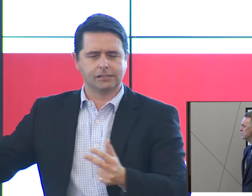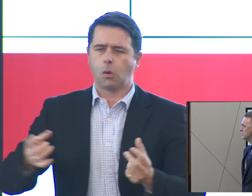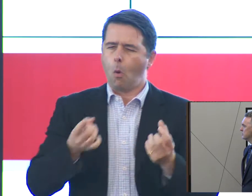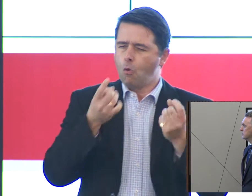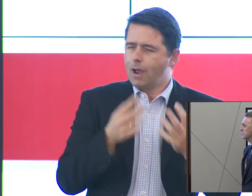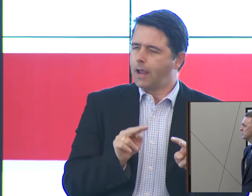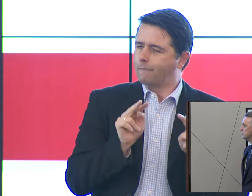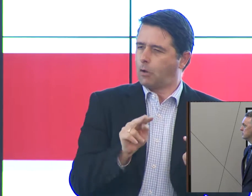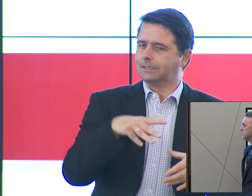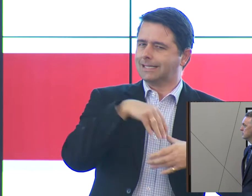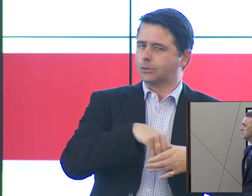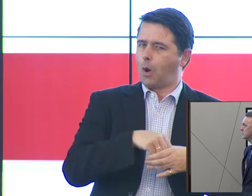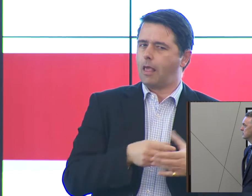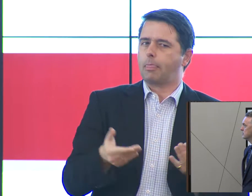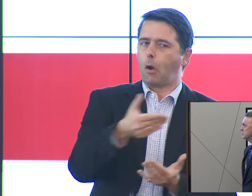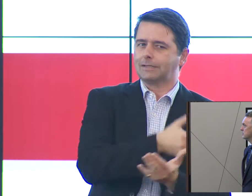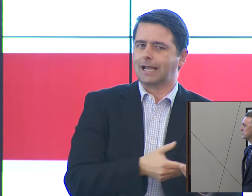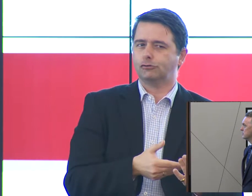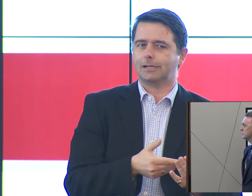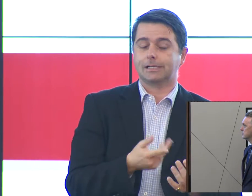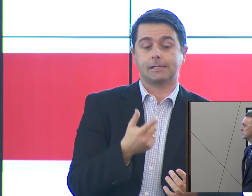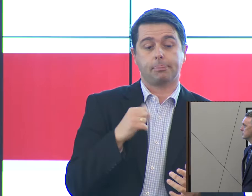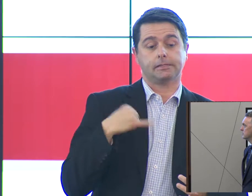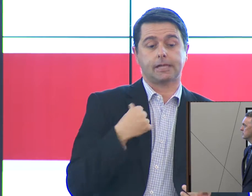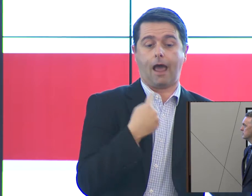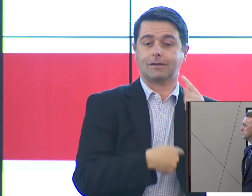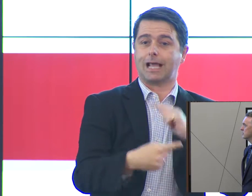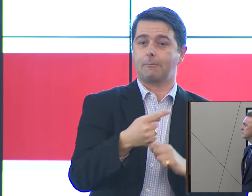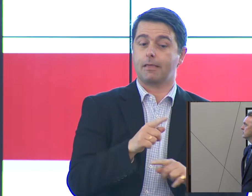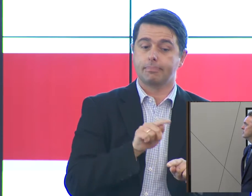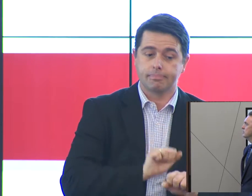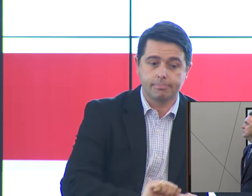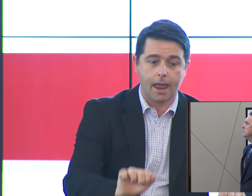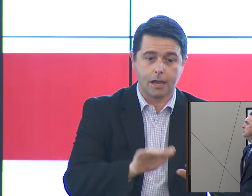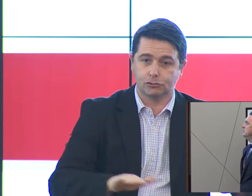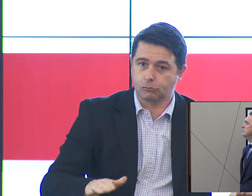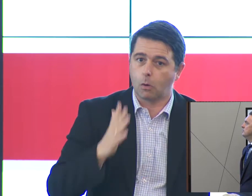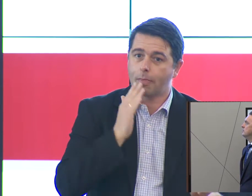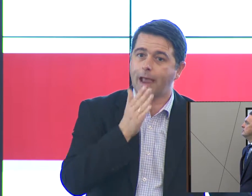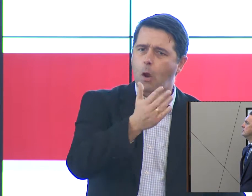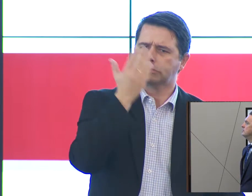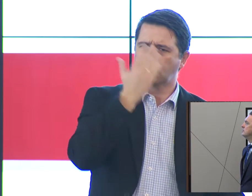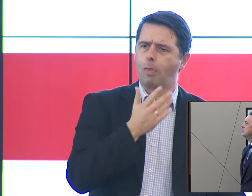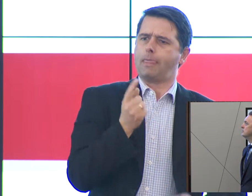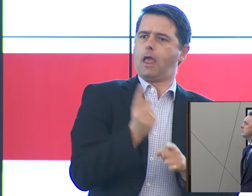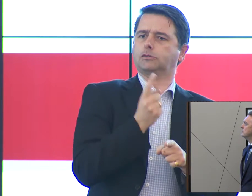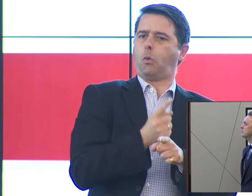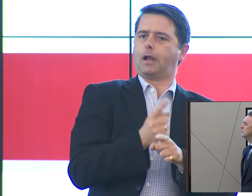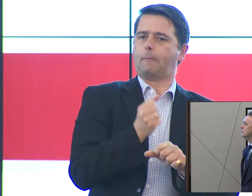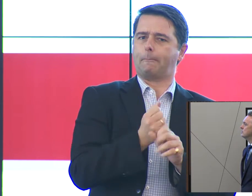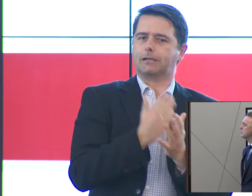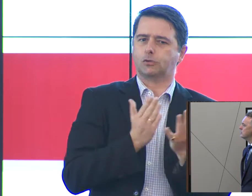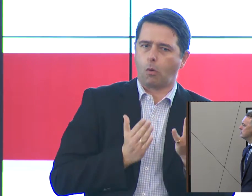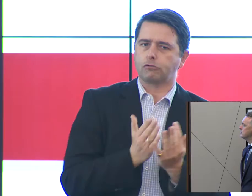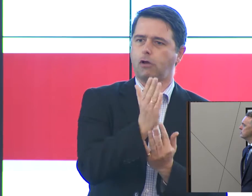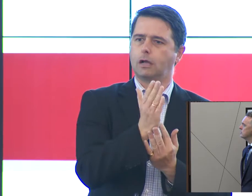culturally diverse and so forth. So I've already noticed the internal conversations happening amongst parents and staff telling me that their children, when they